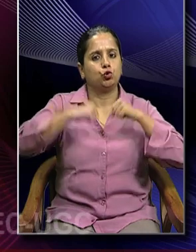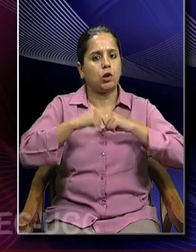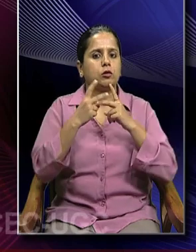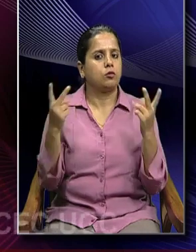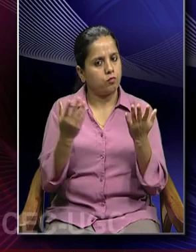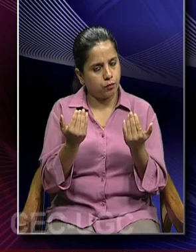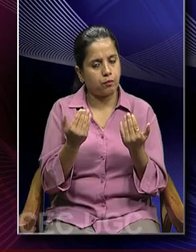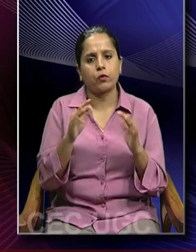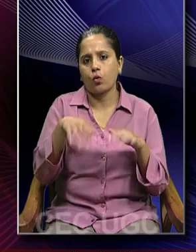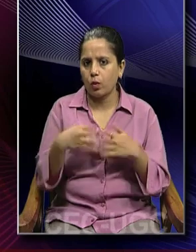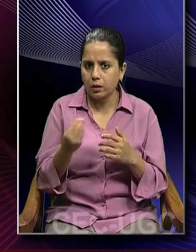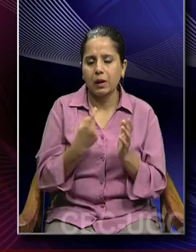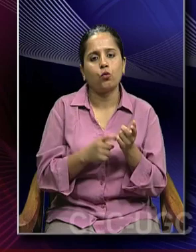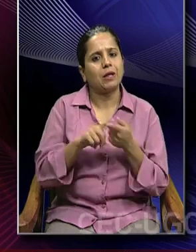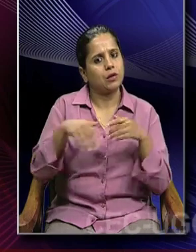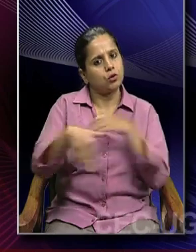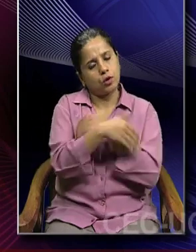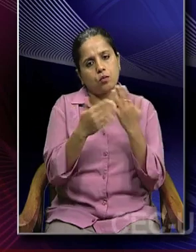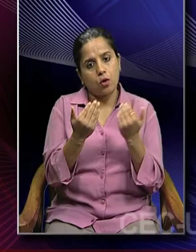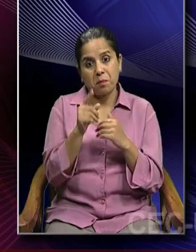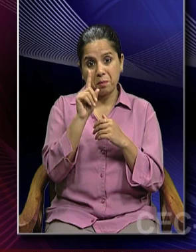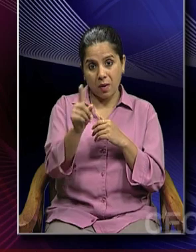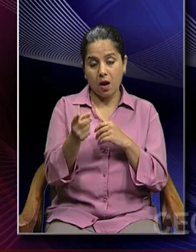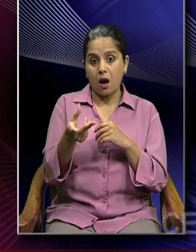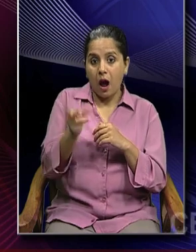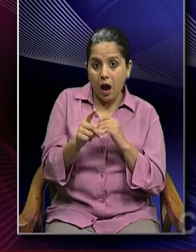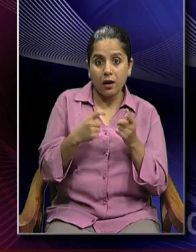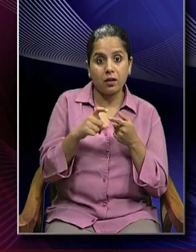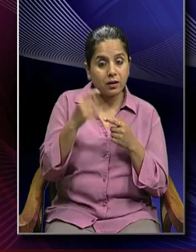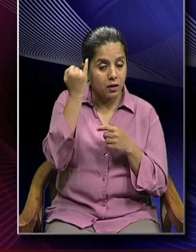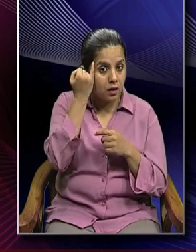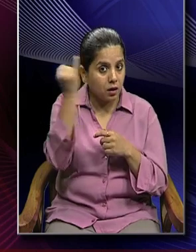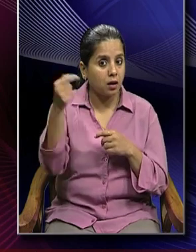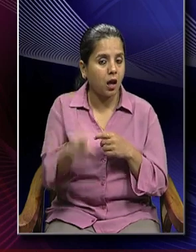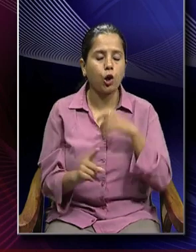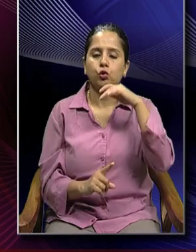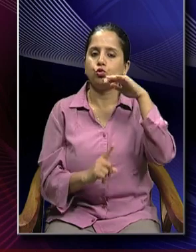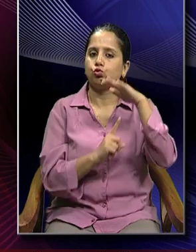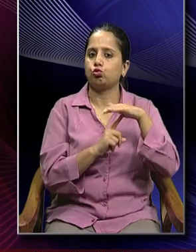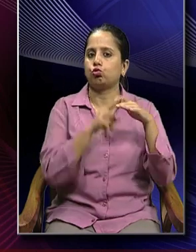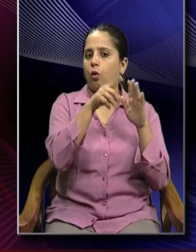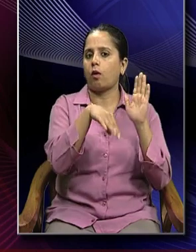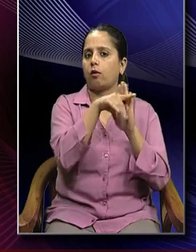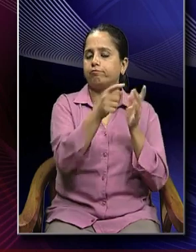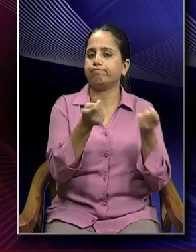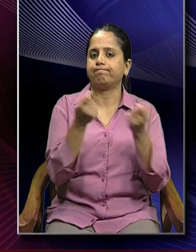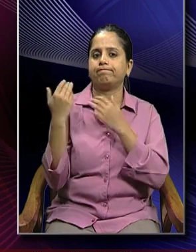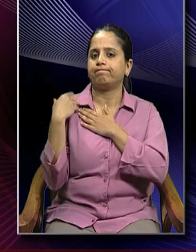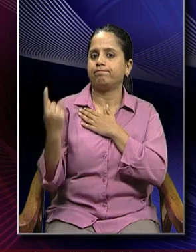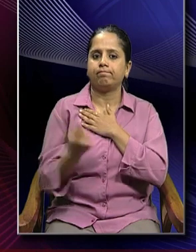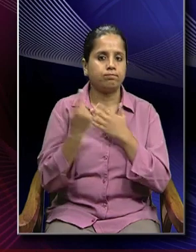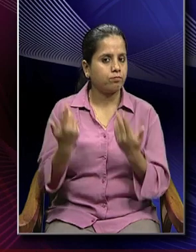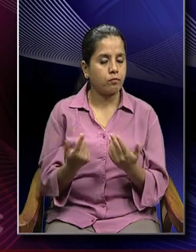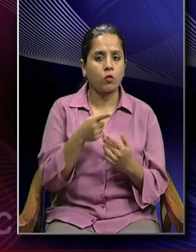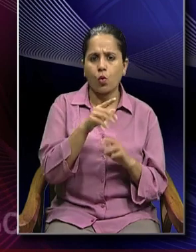extent you can go for doing re-engineering, but reinventing is something which belongs to the top level management, or rather I would say it